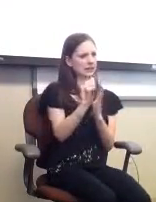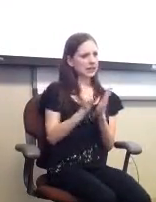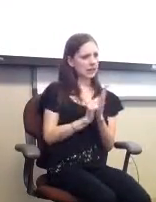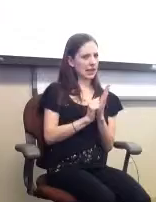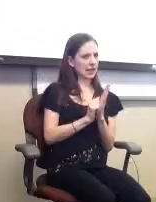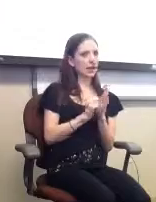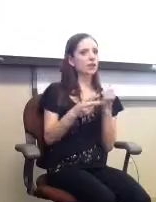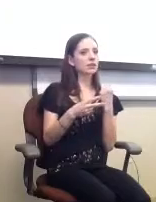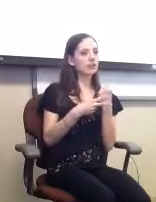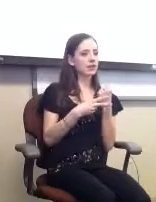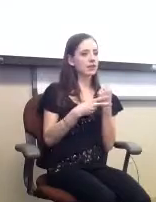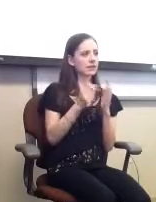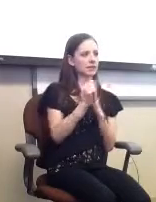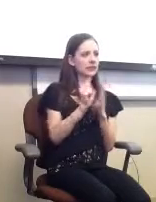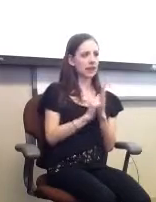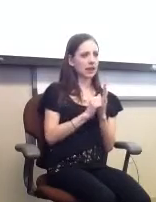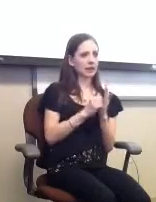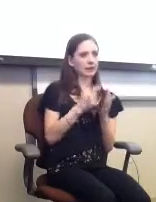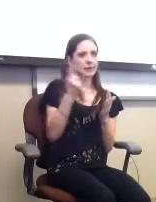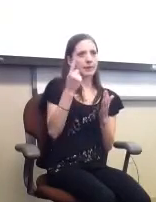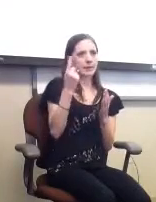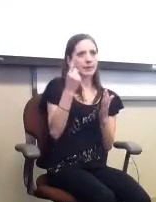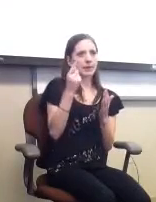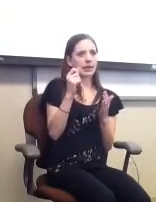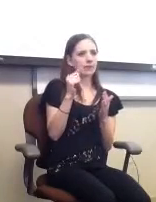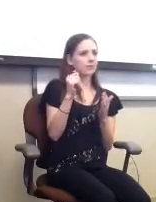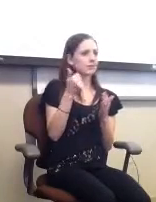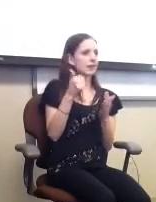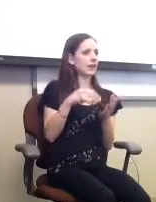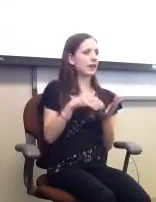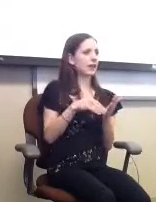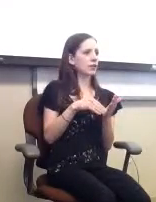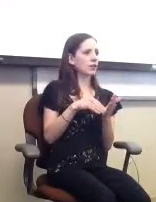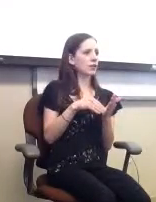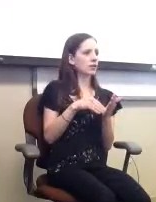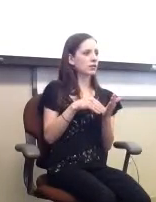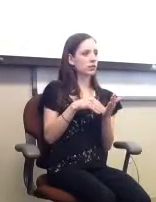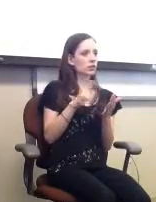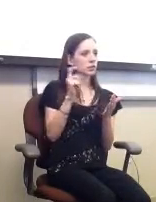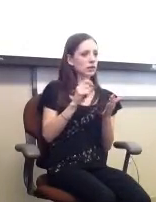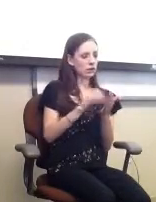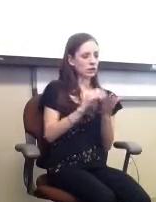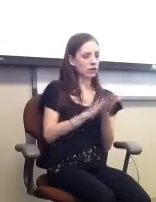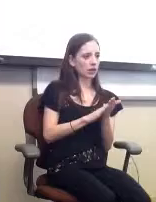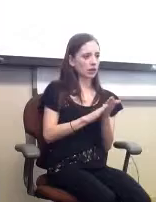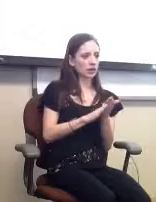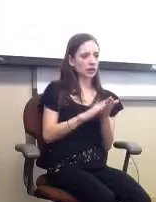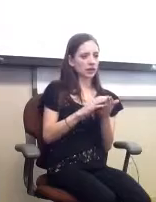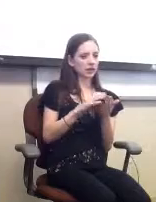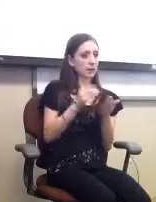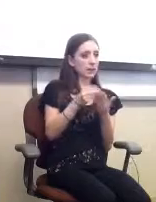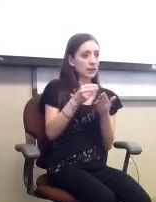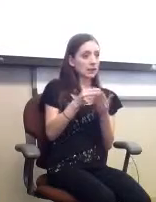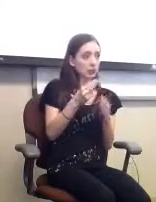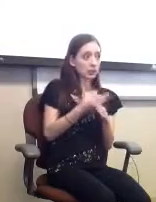would we document what that money is going to be used for? Well, it's gonna show up as like so much per